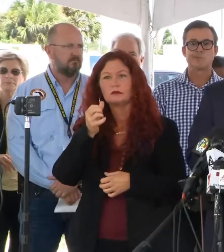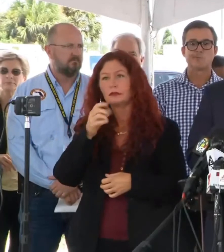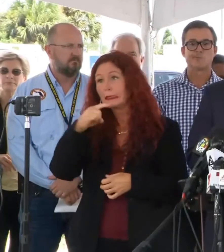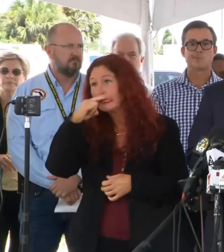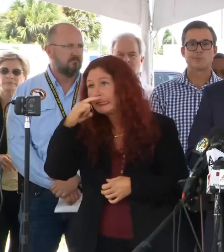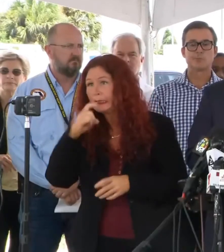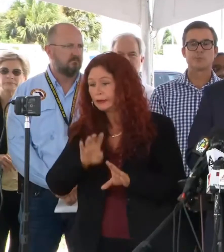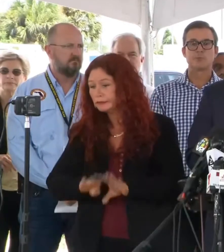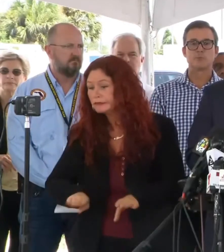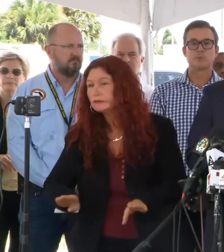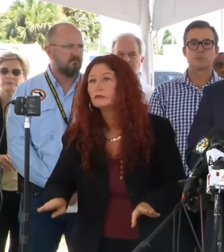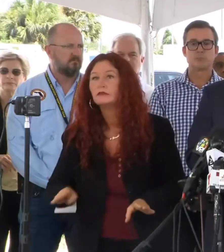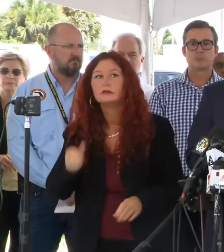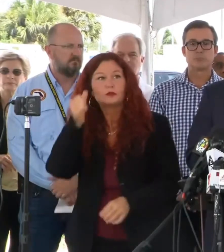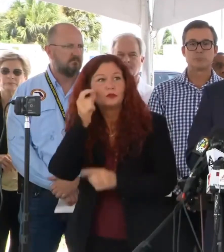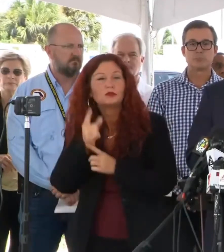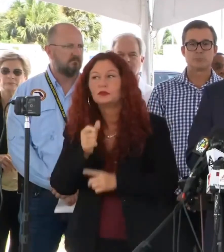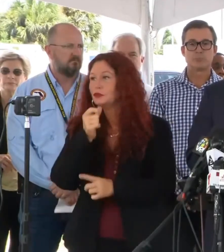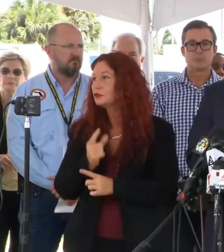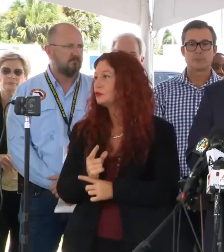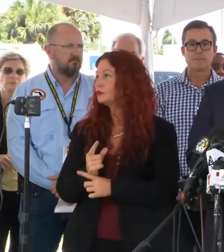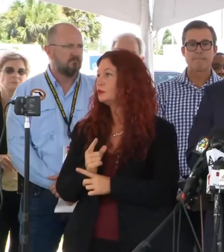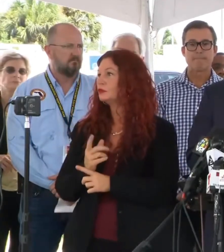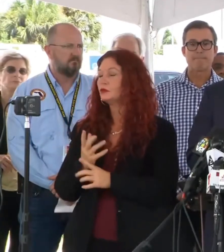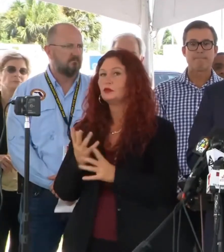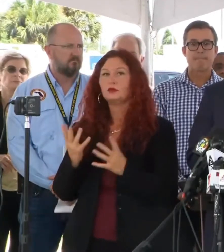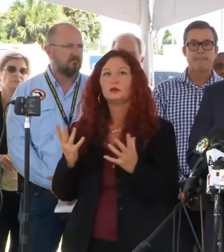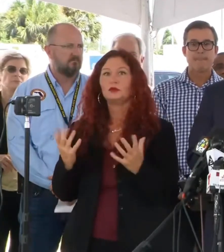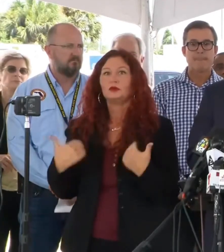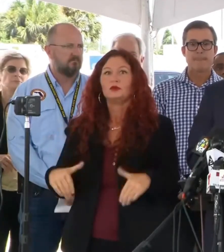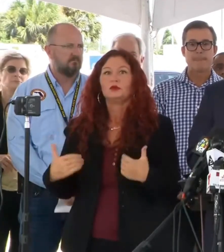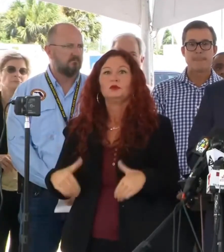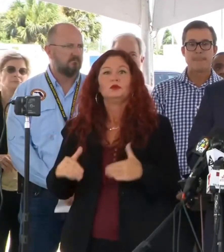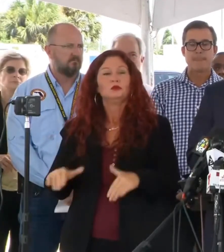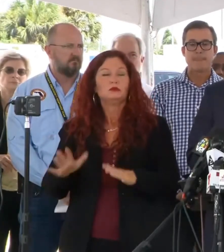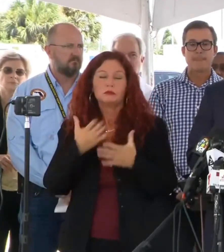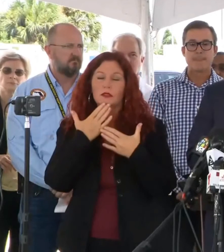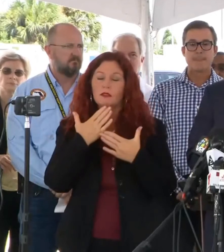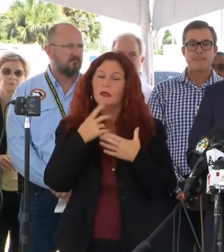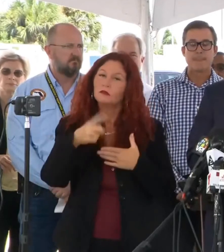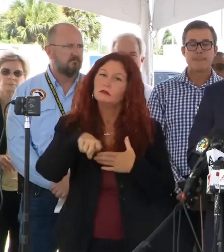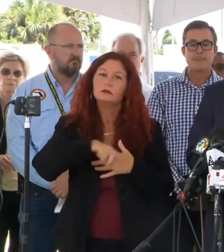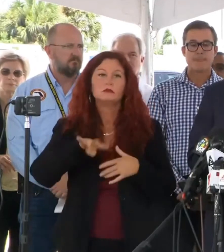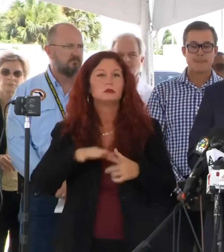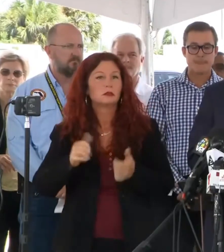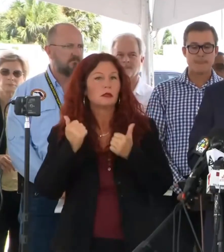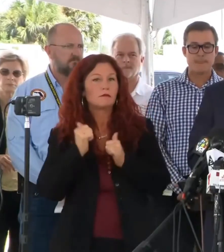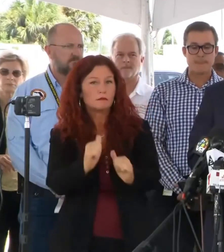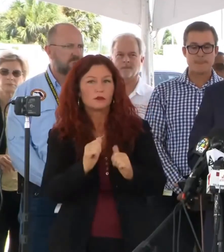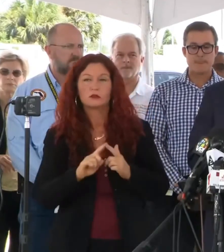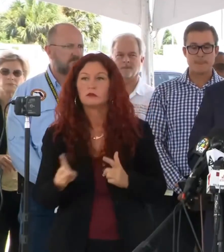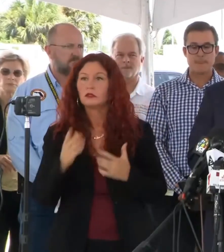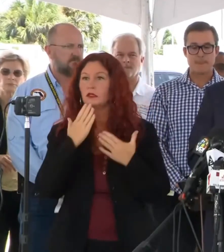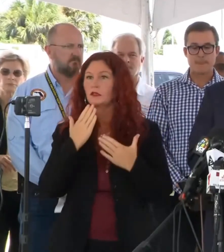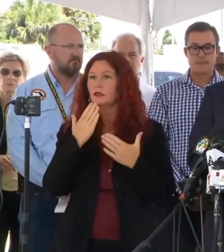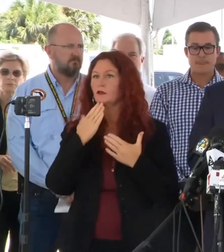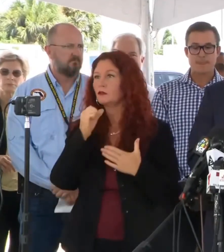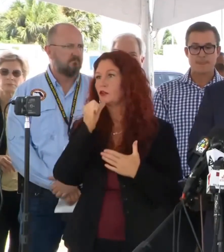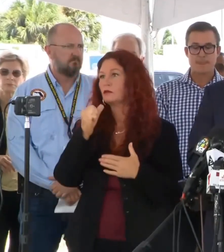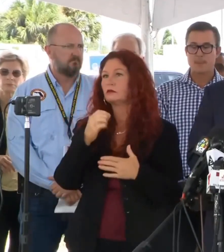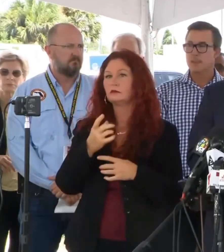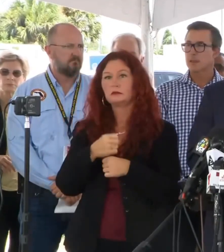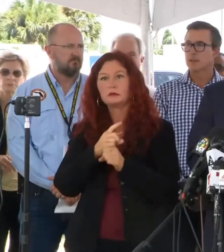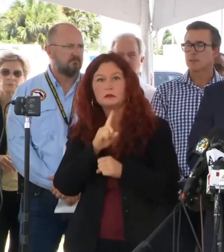sisters. And I just thank them for all their efforts, and I thank them for leaving no stone